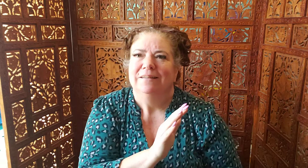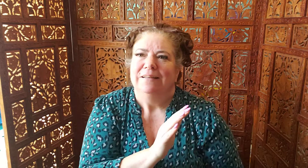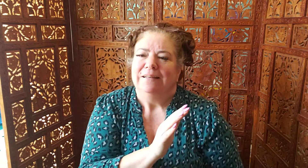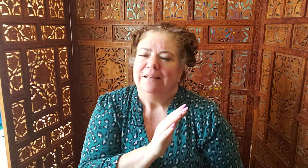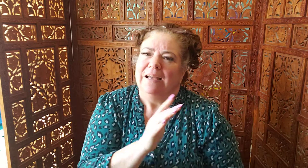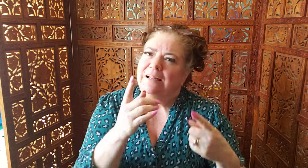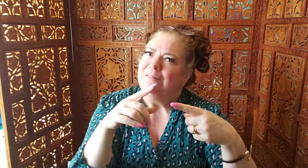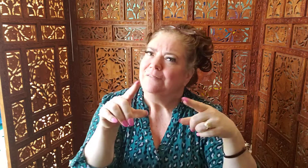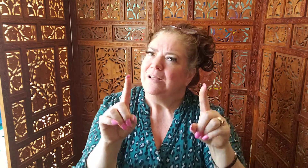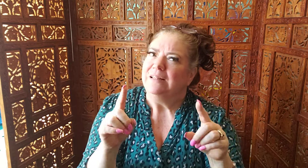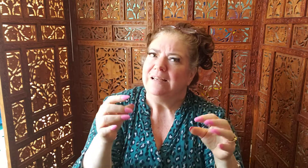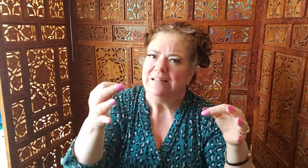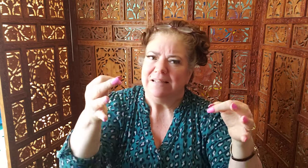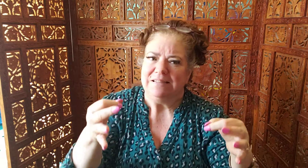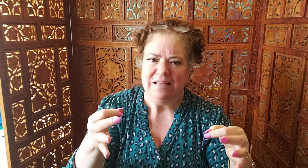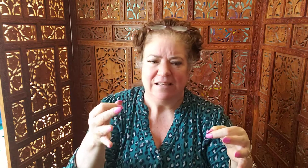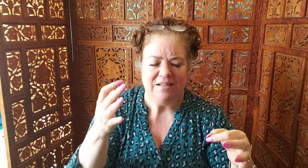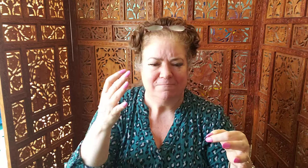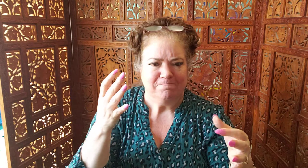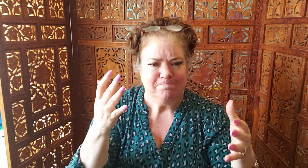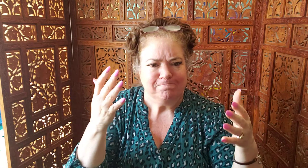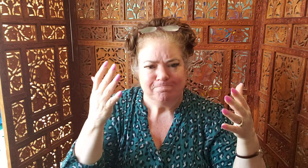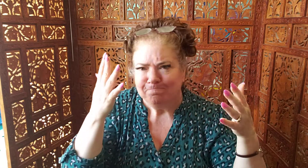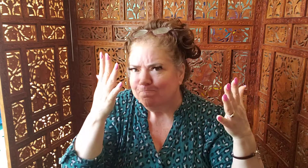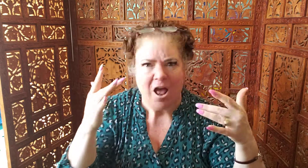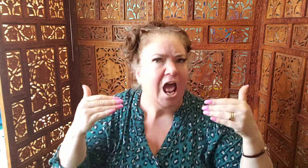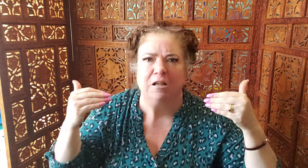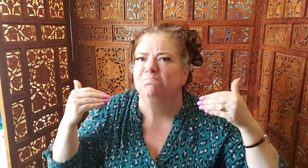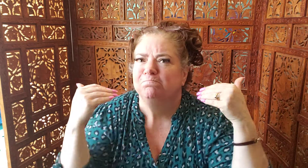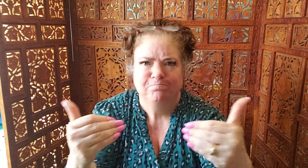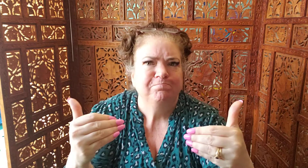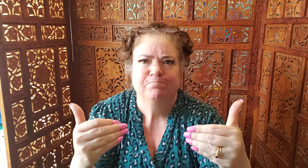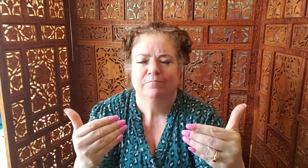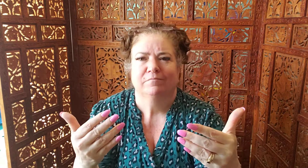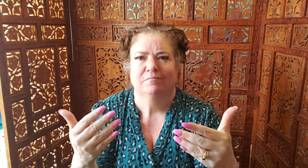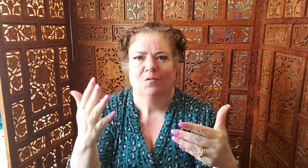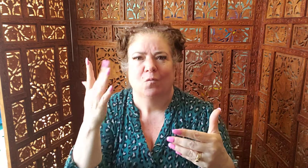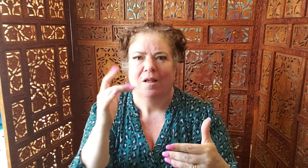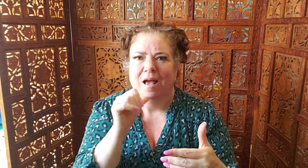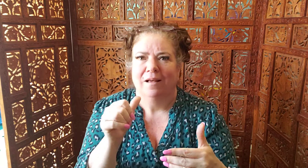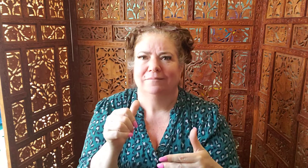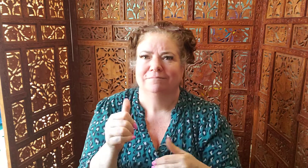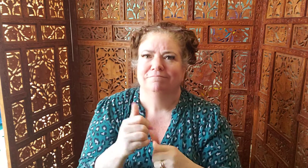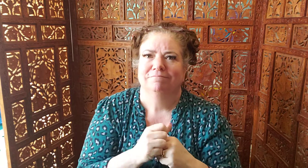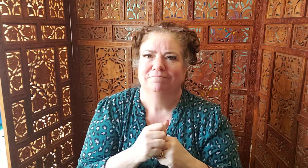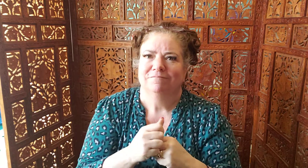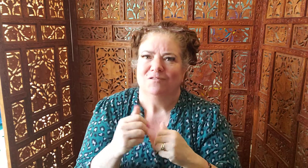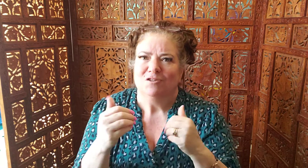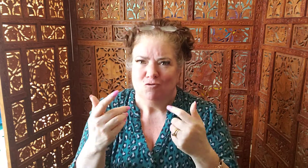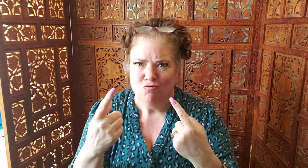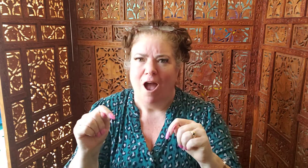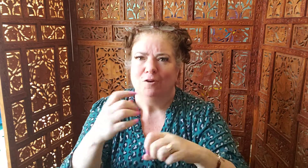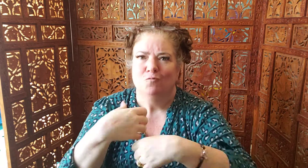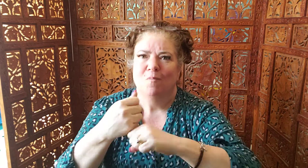together in a Disney-esque way since it's been 10 years. Pretty good. Disney's success was Beauty and the